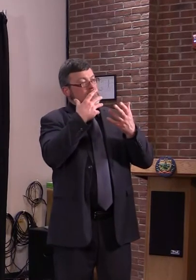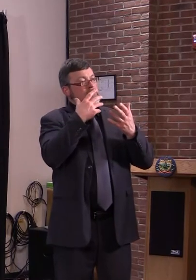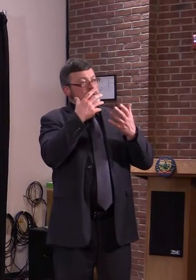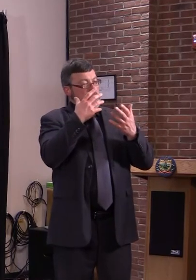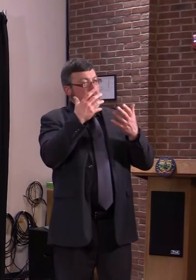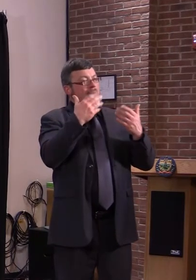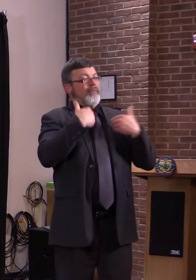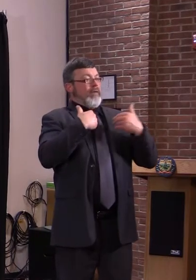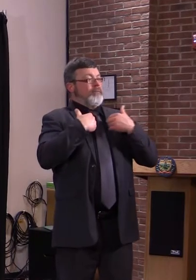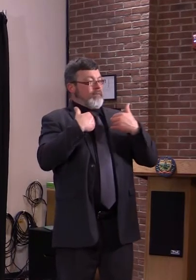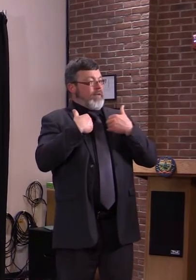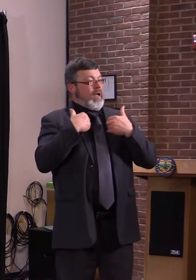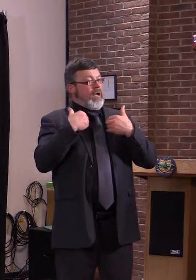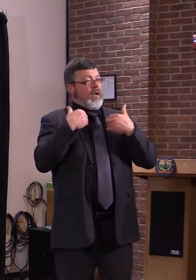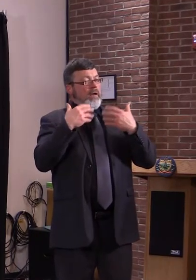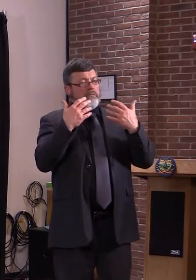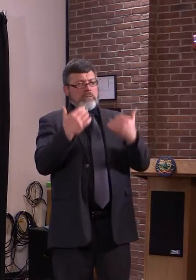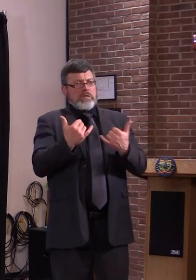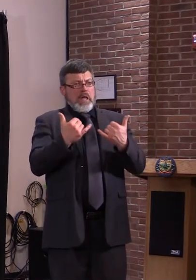was down in the